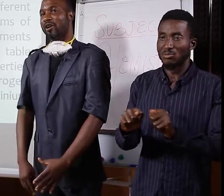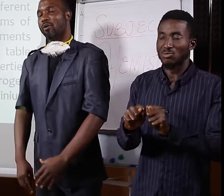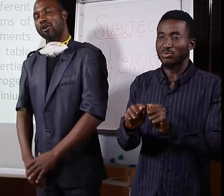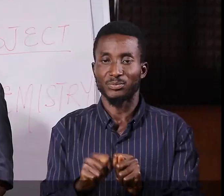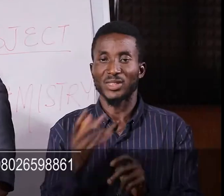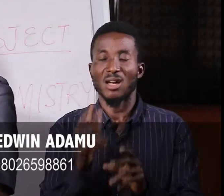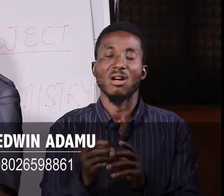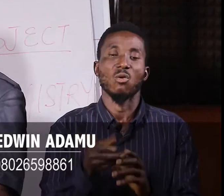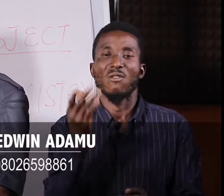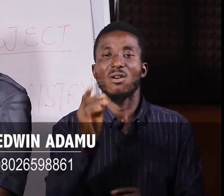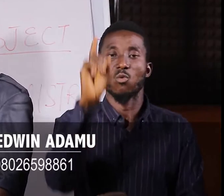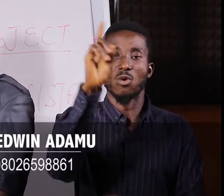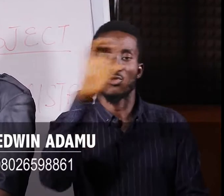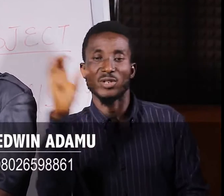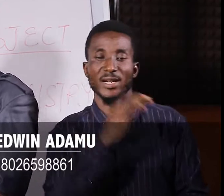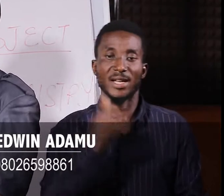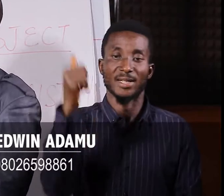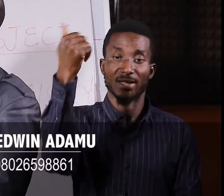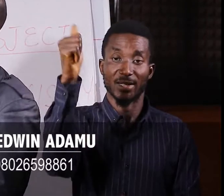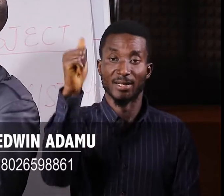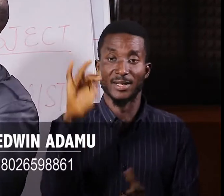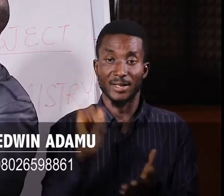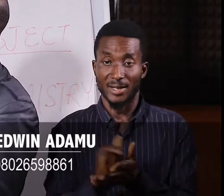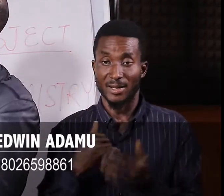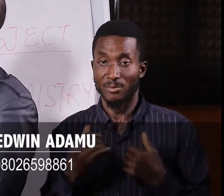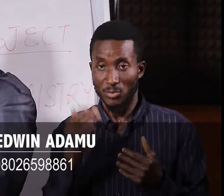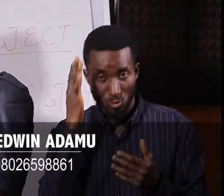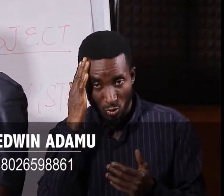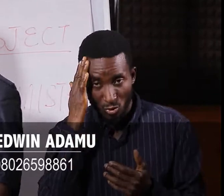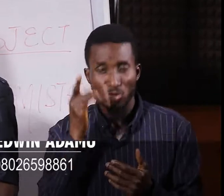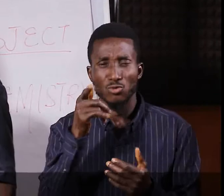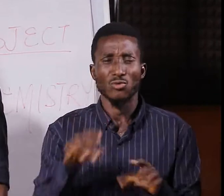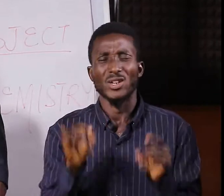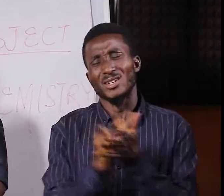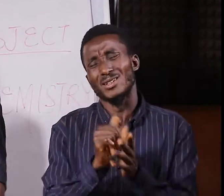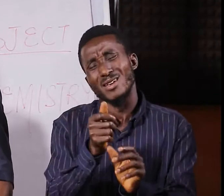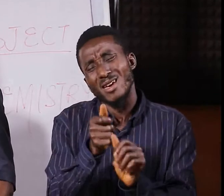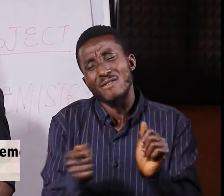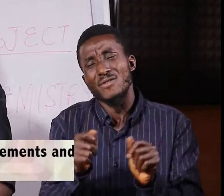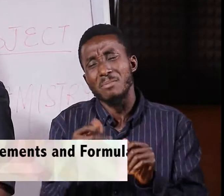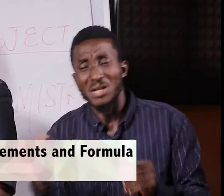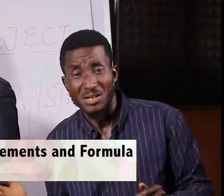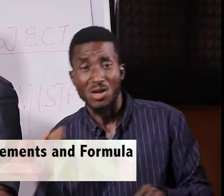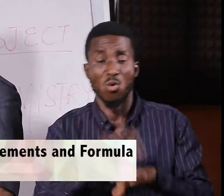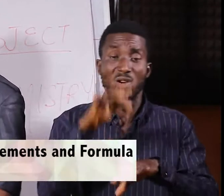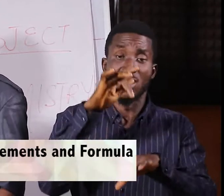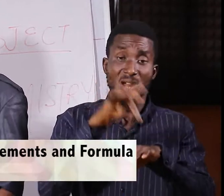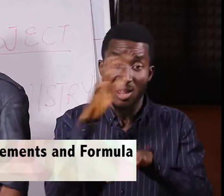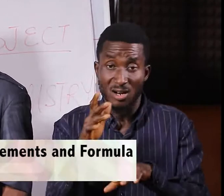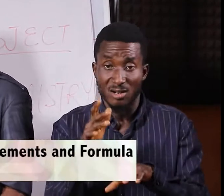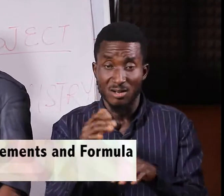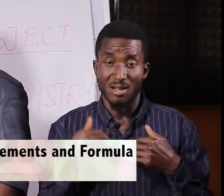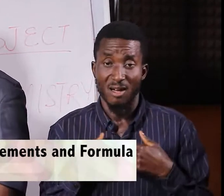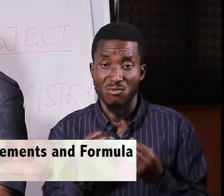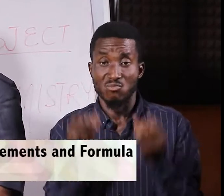are over 110 elements that has been discovered, and you find out that every substance, every material on Earth contains one